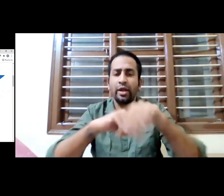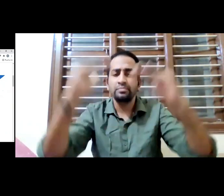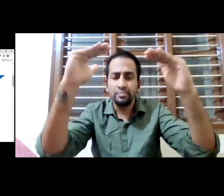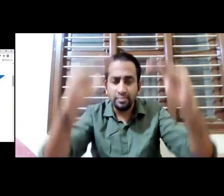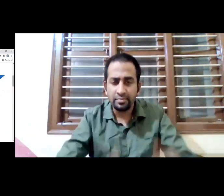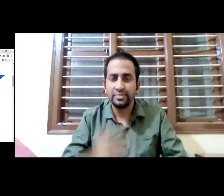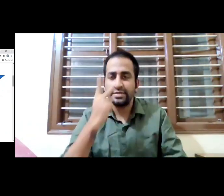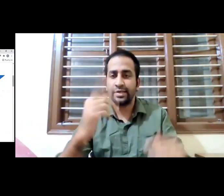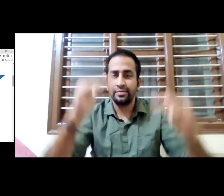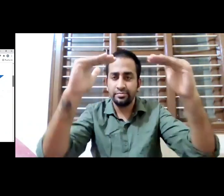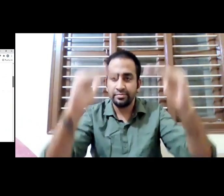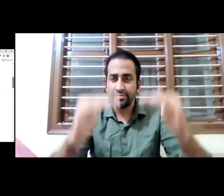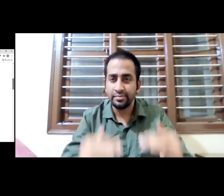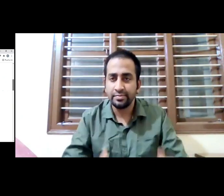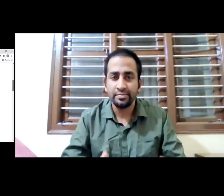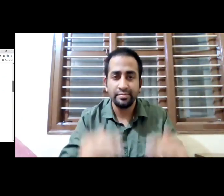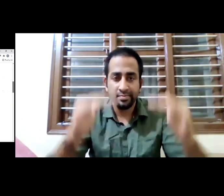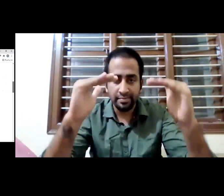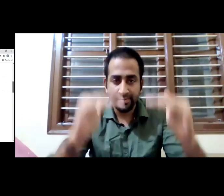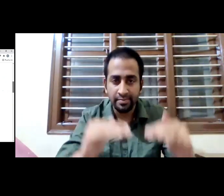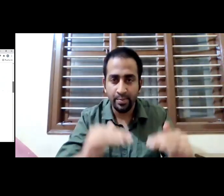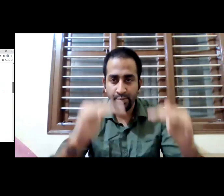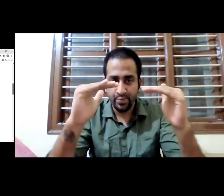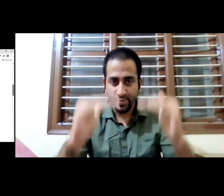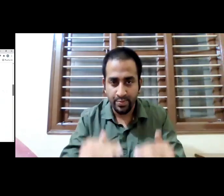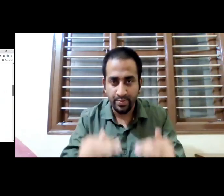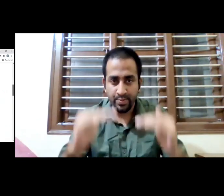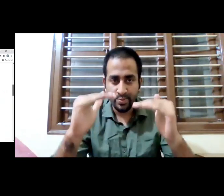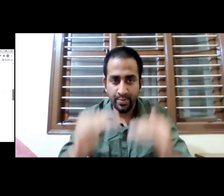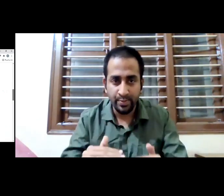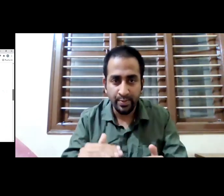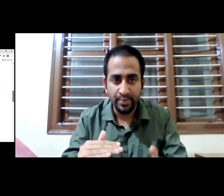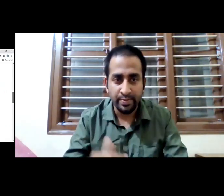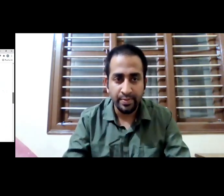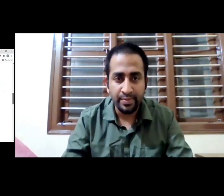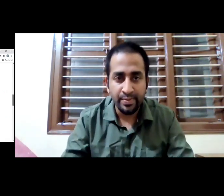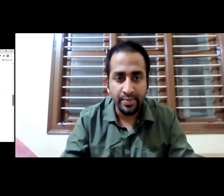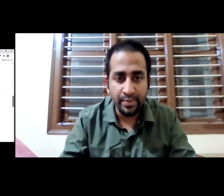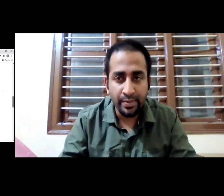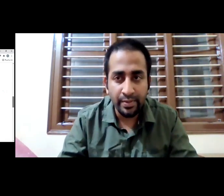Okay, a little bit more. Yeah, little bit more, little bit more.